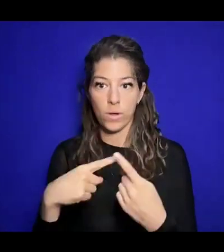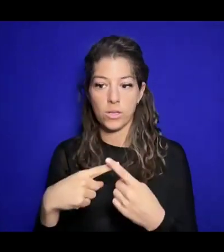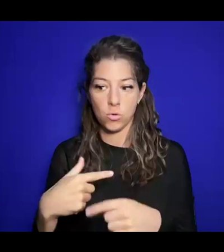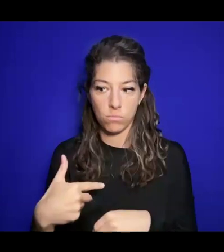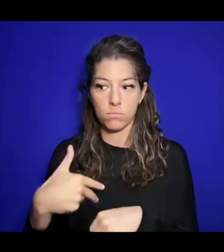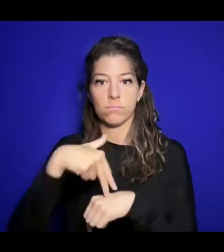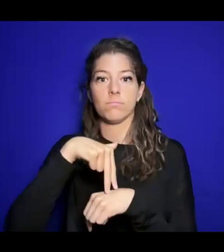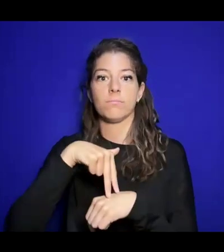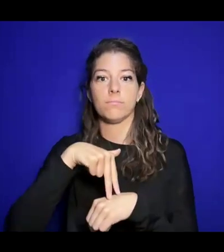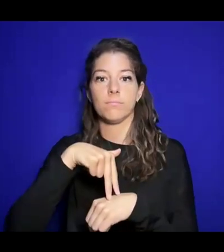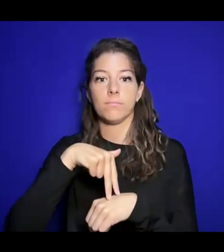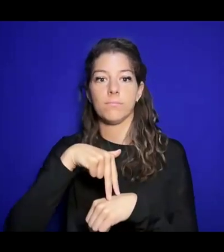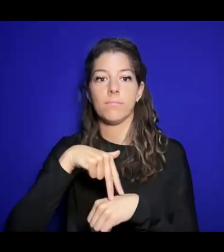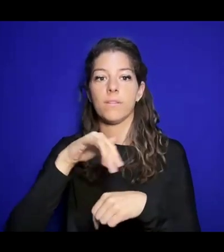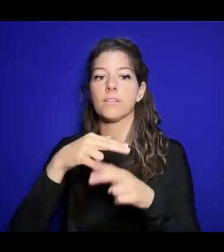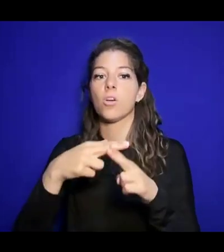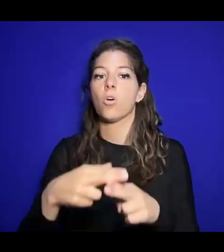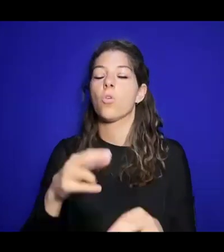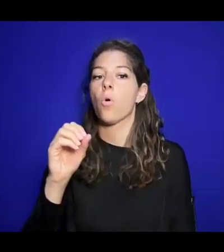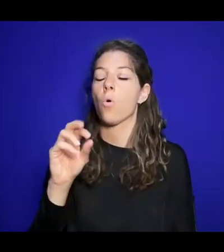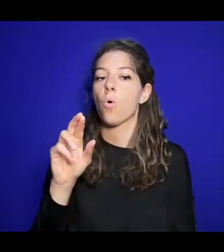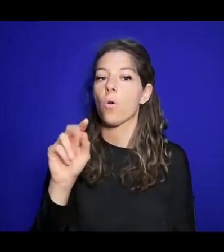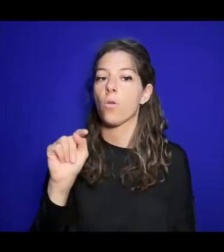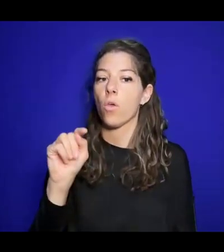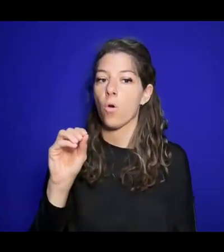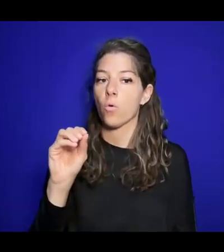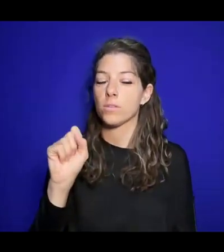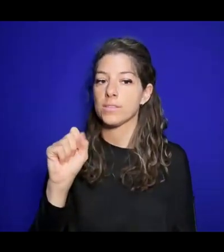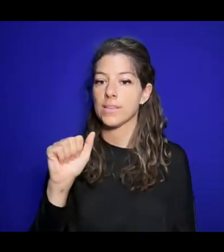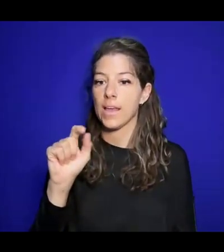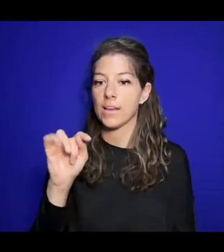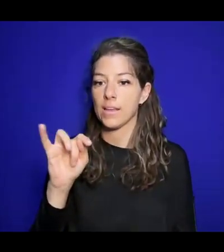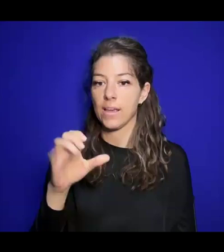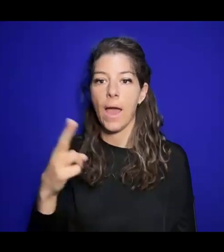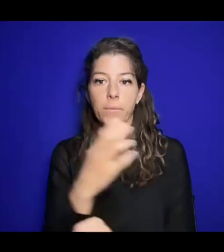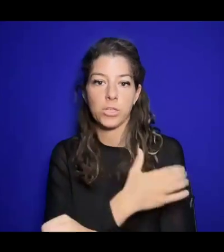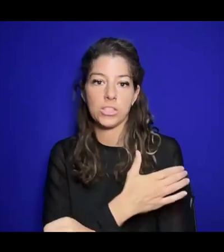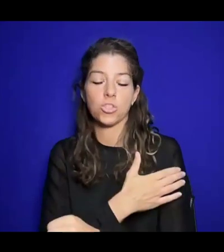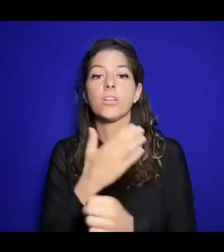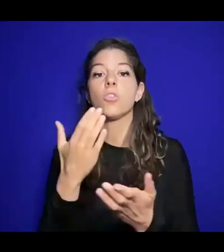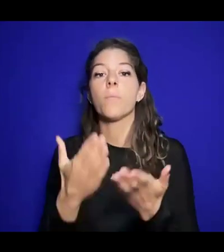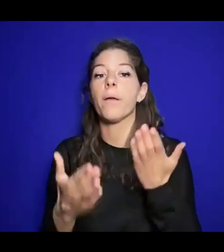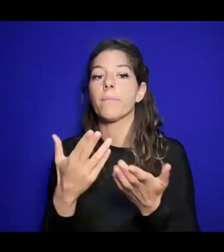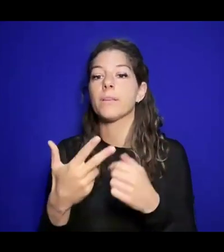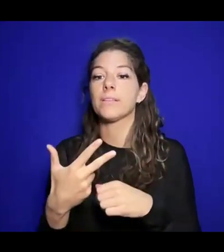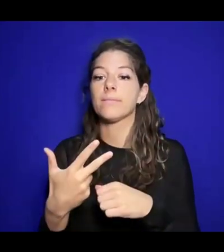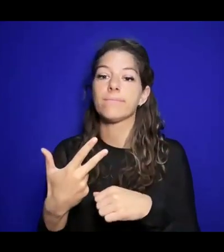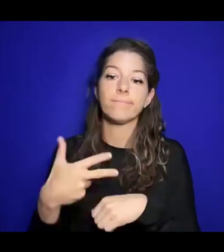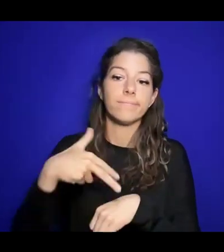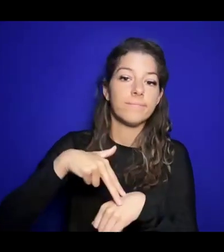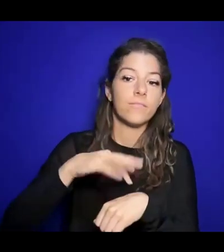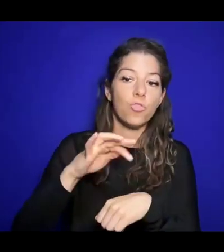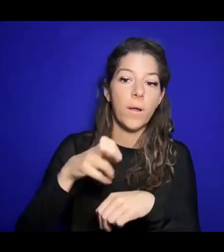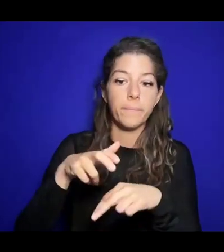standing position. We call that orthostatic hypotension. So you might need to get into the standing frame, sit